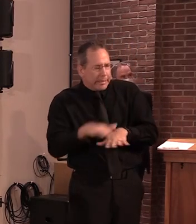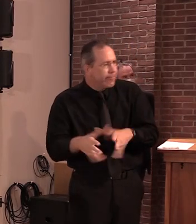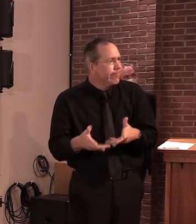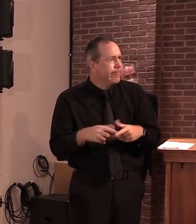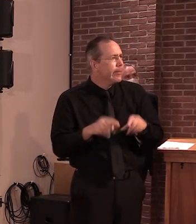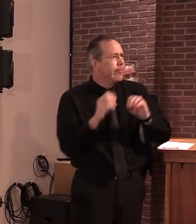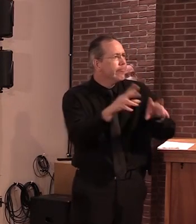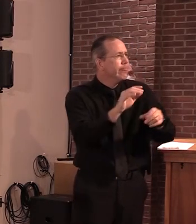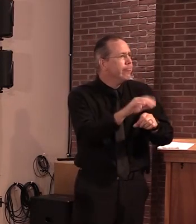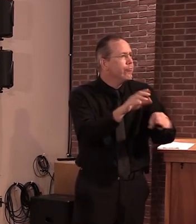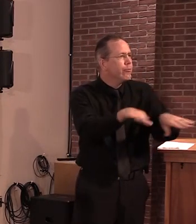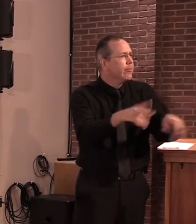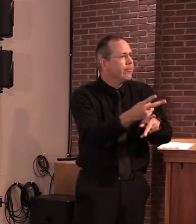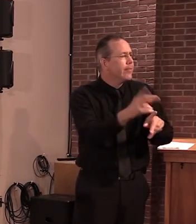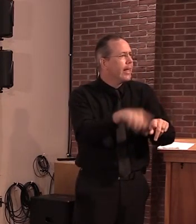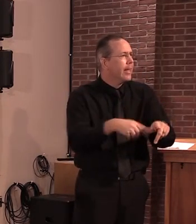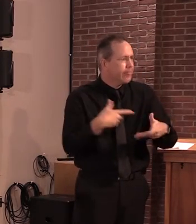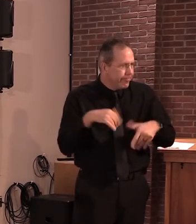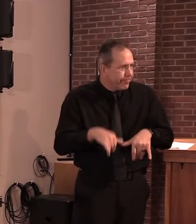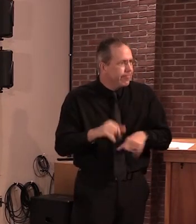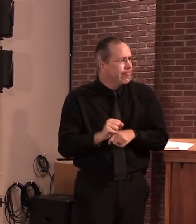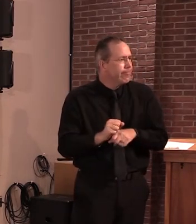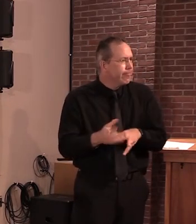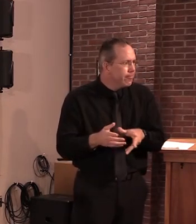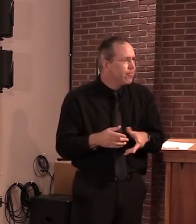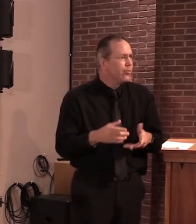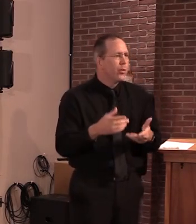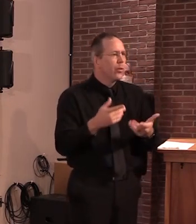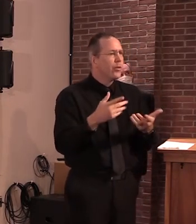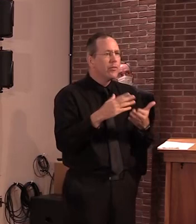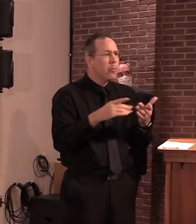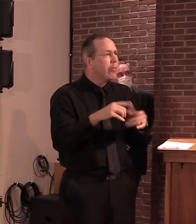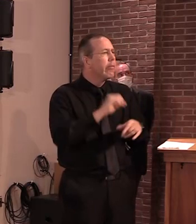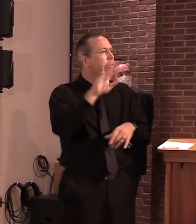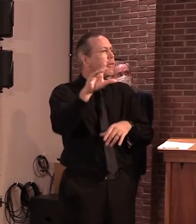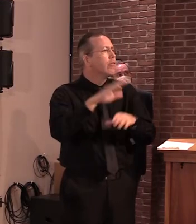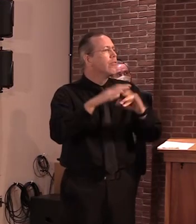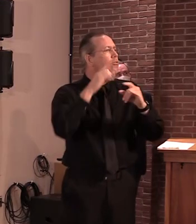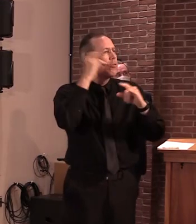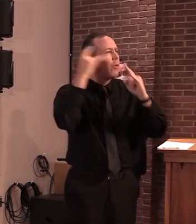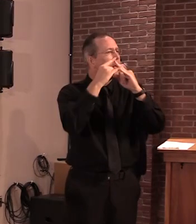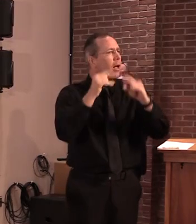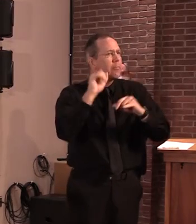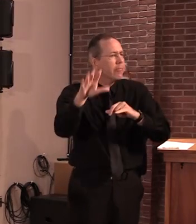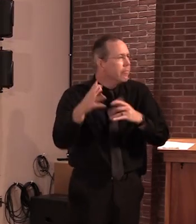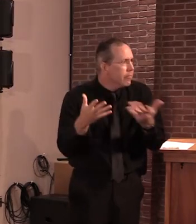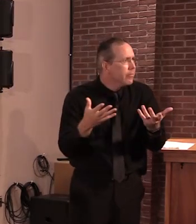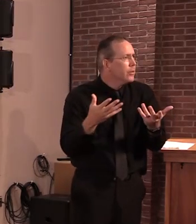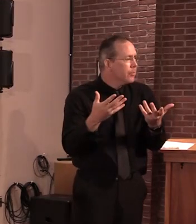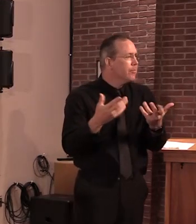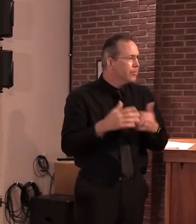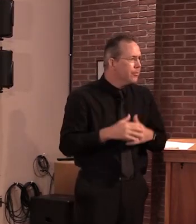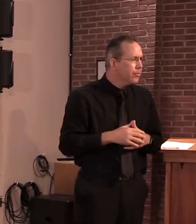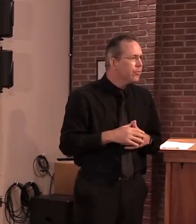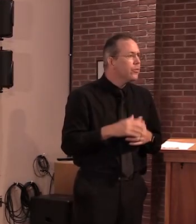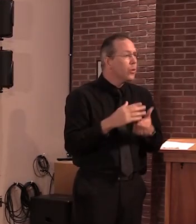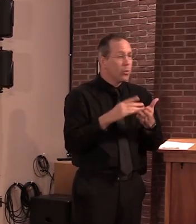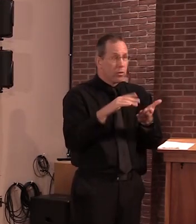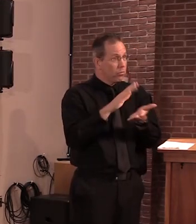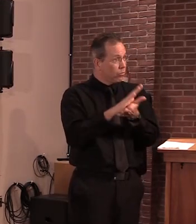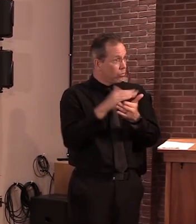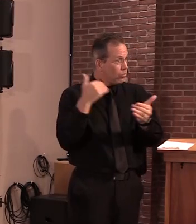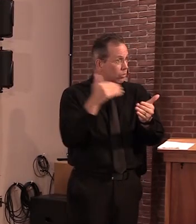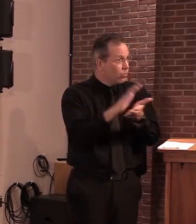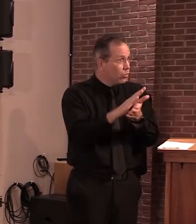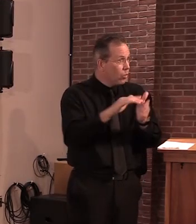it's childcare or summer camps and so forth. So with the opening of school, even with a